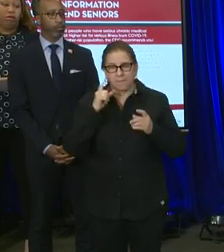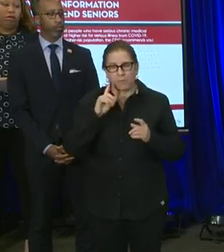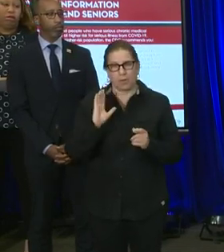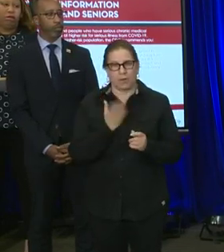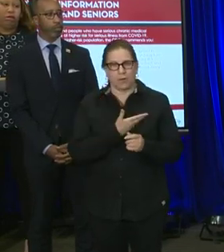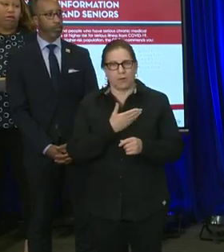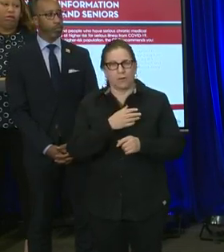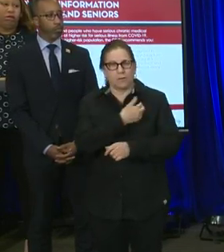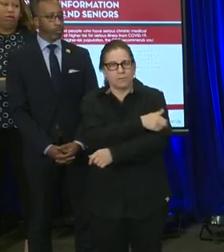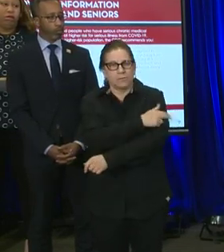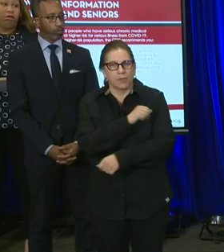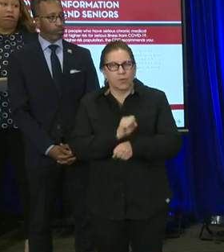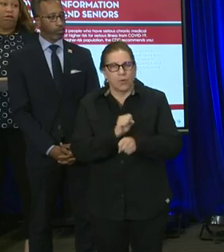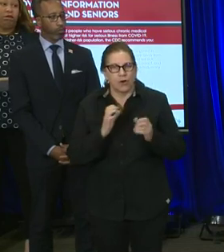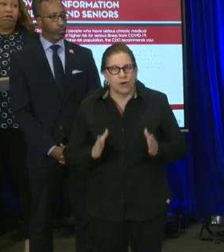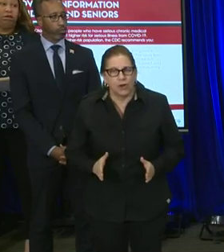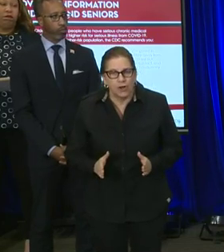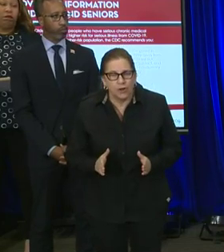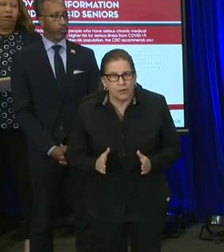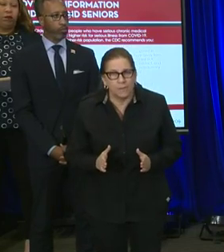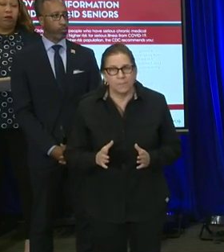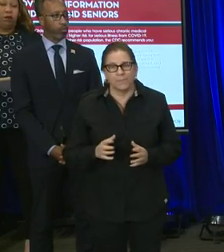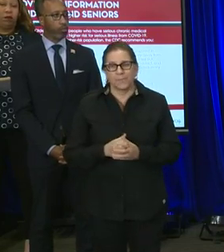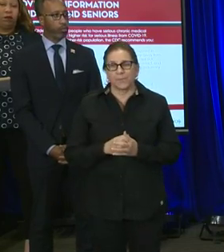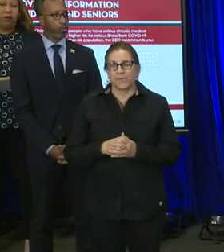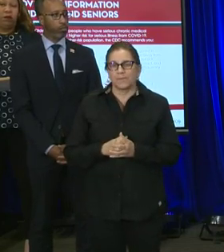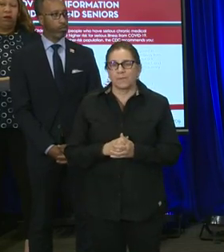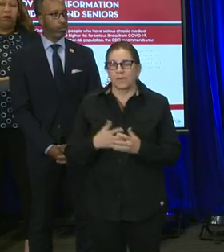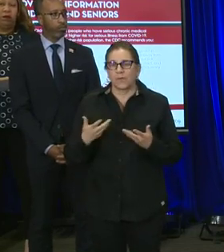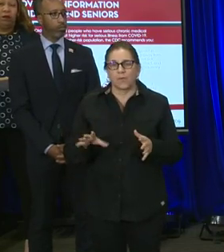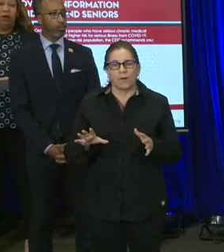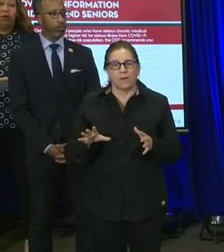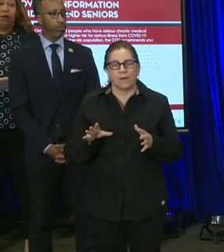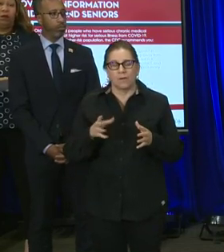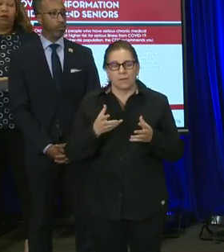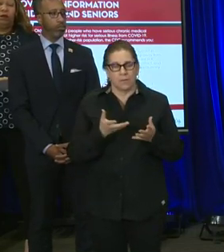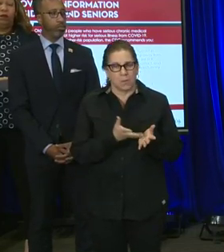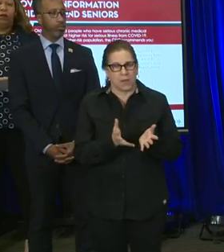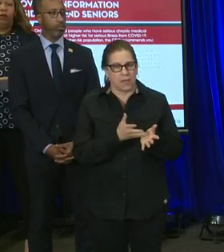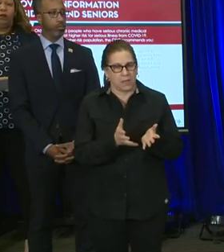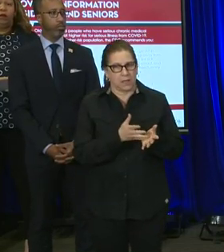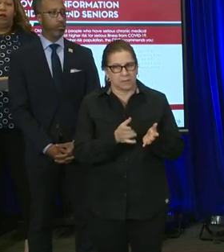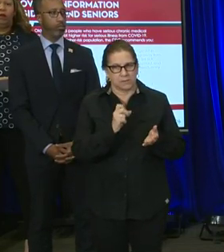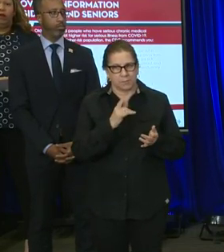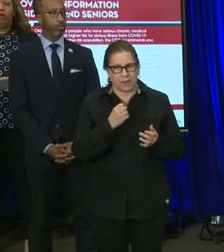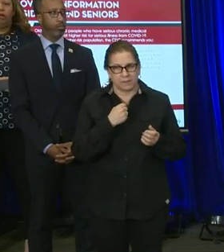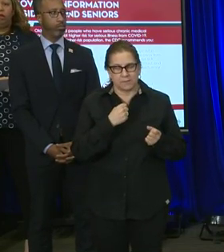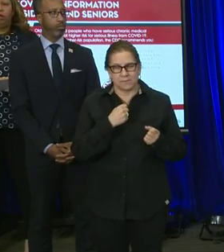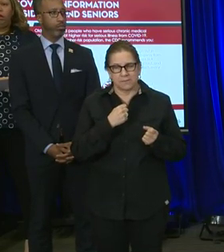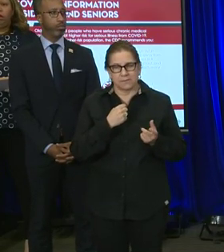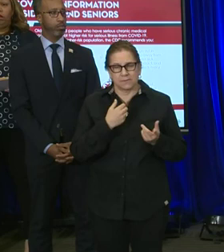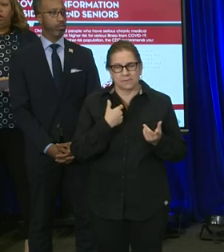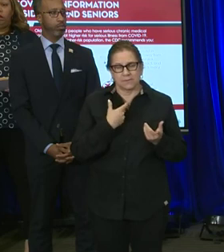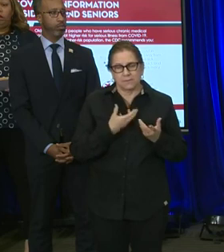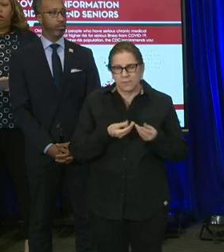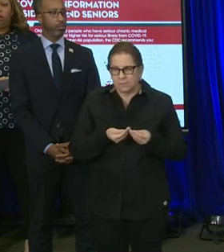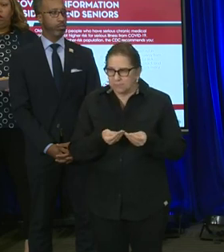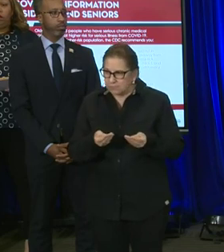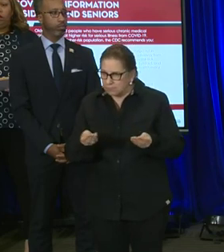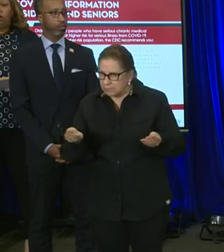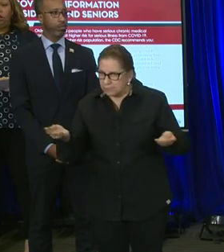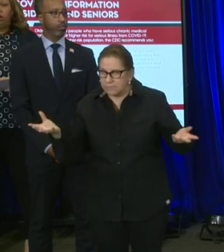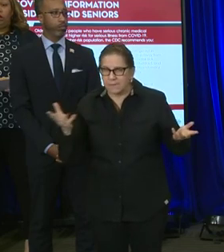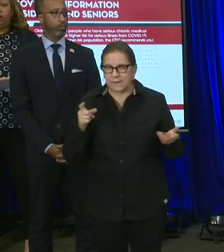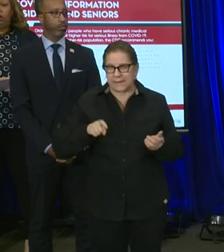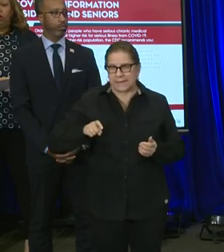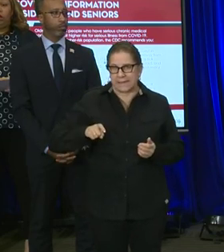in the use of the healthcare resources that we have, such as negative pressure rooms. And we also need to make sure that we're protecting the health and